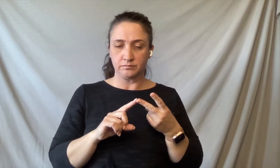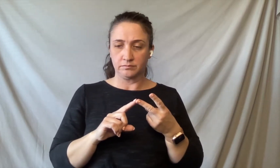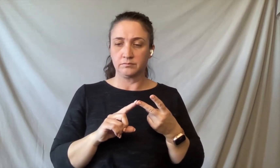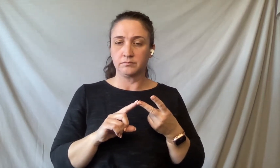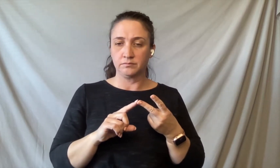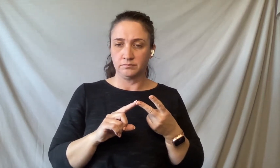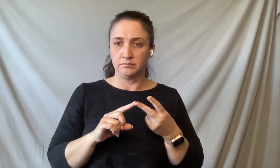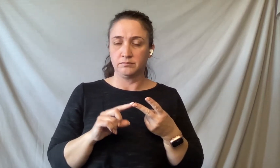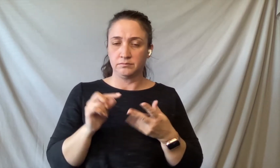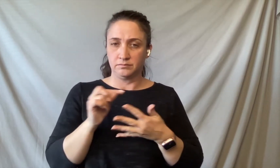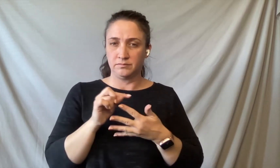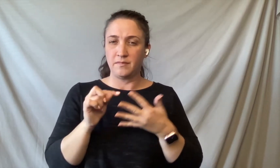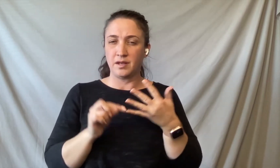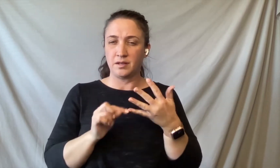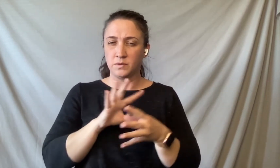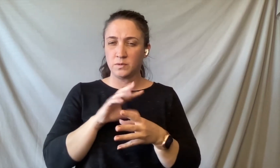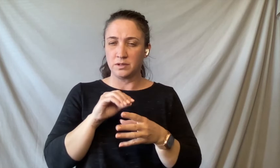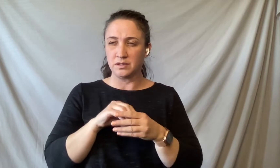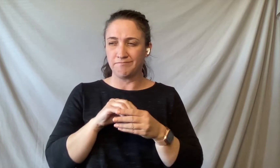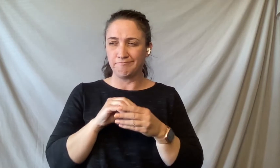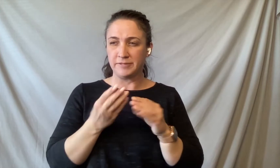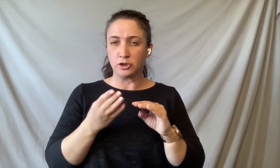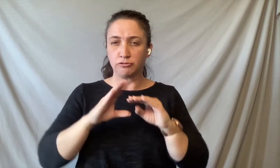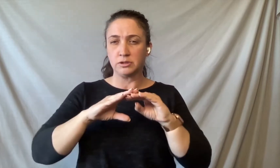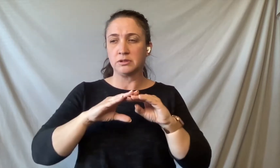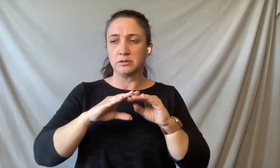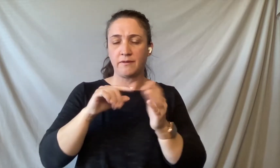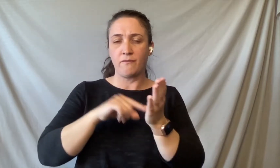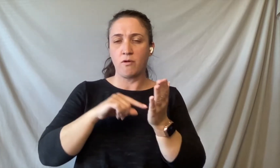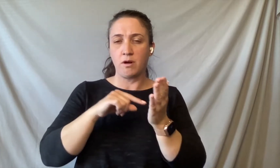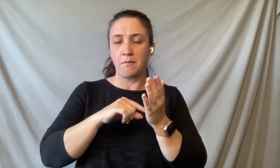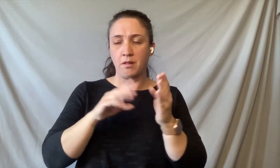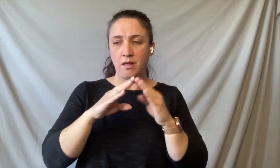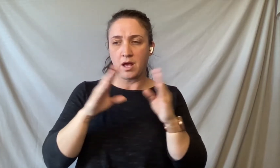the increase affordable sustainable housing inventory